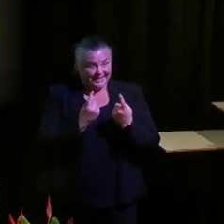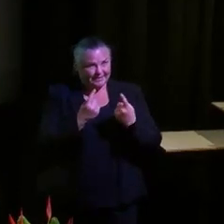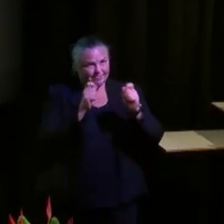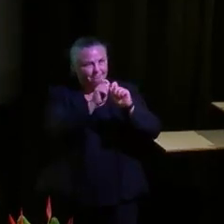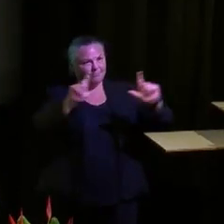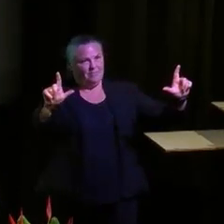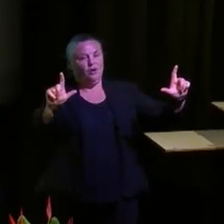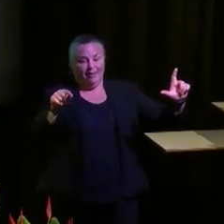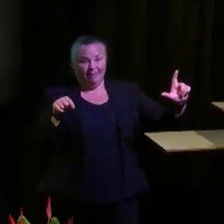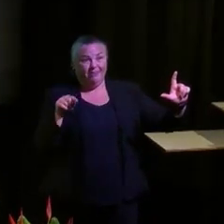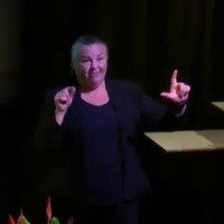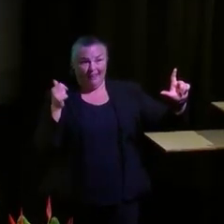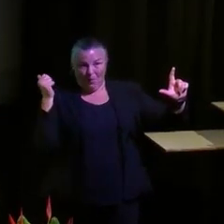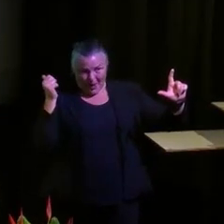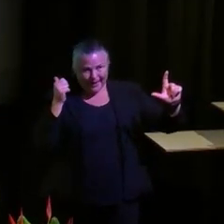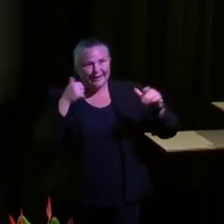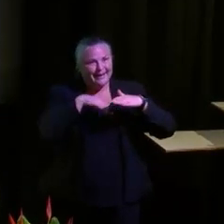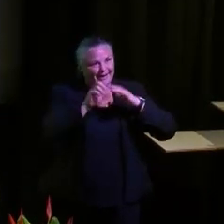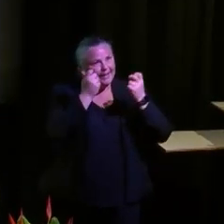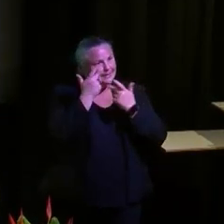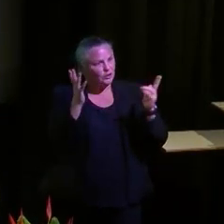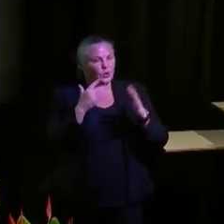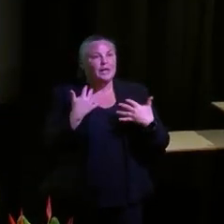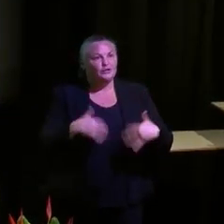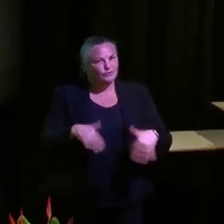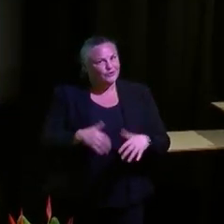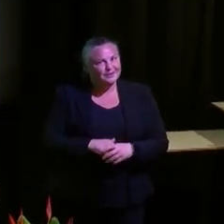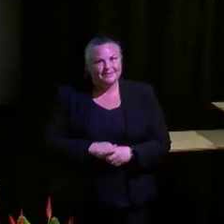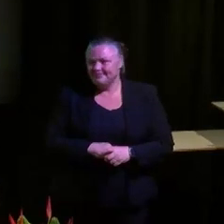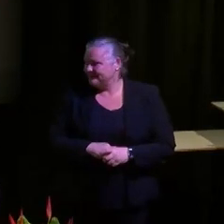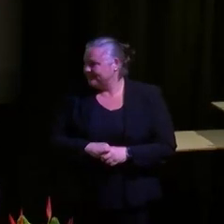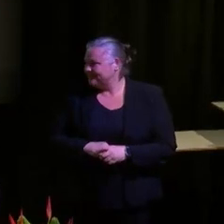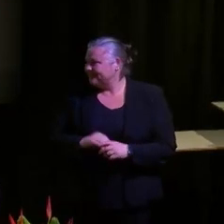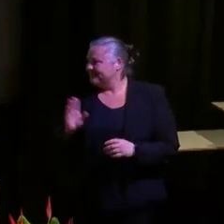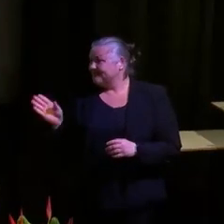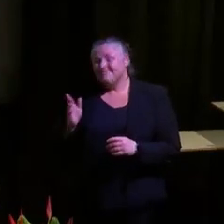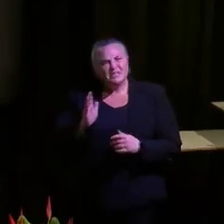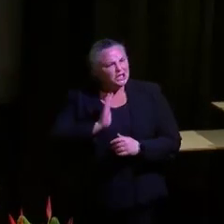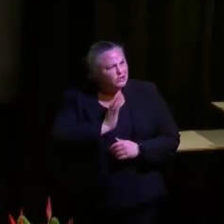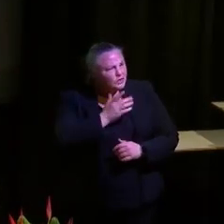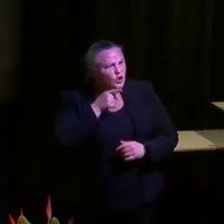exhibition. But that's interesting, you know, how you, the way you've interpreted, you know, and done that. And